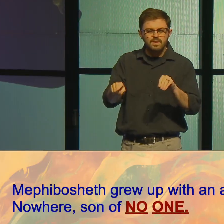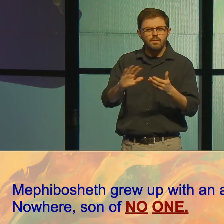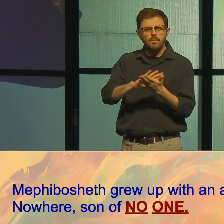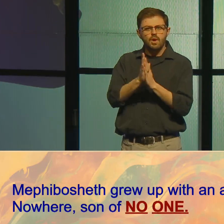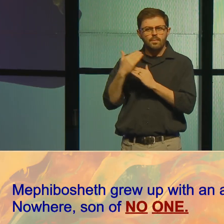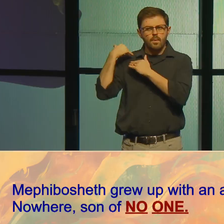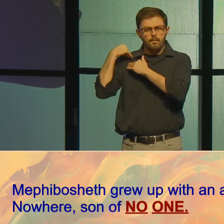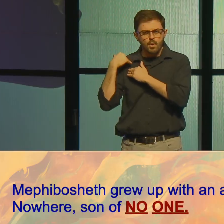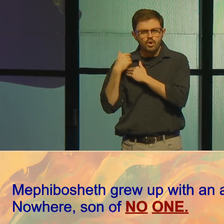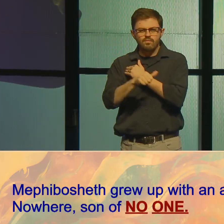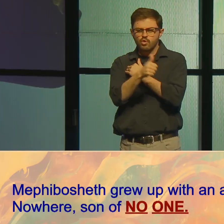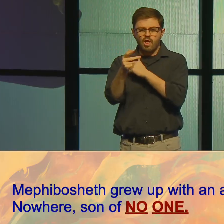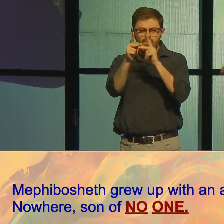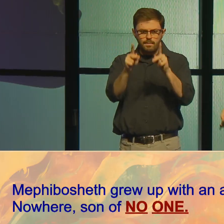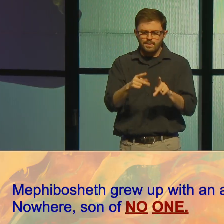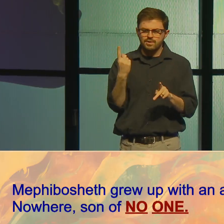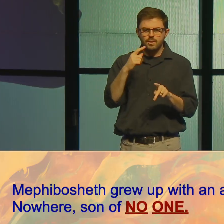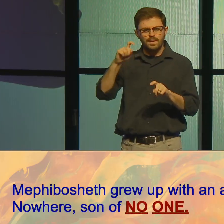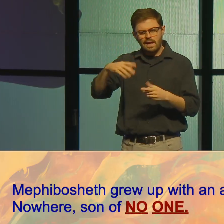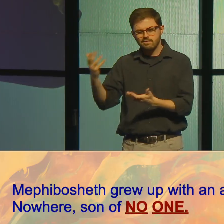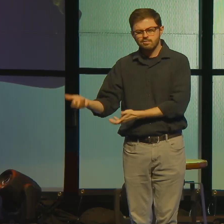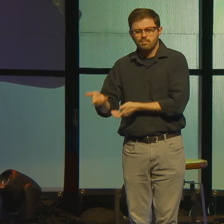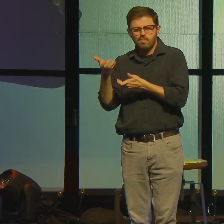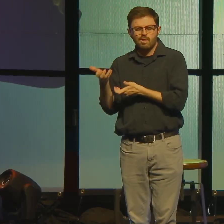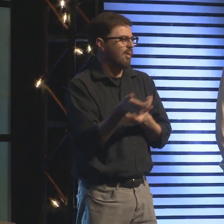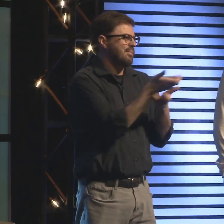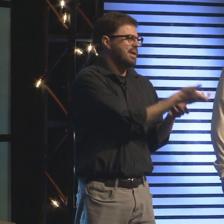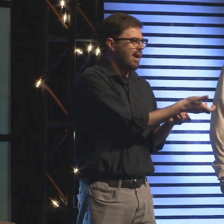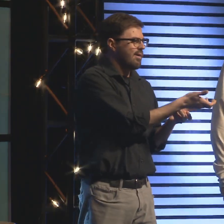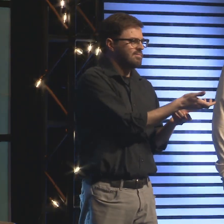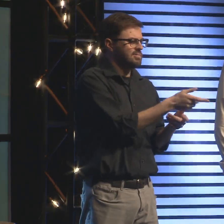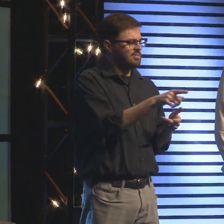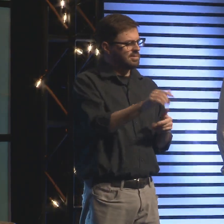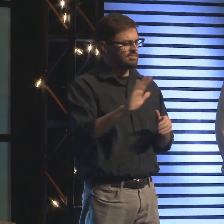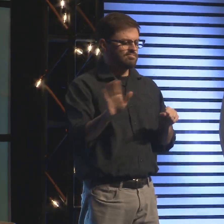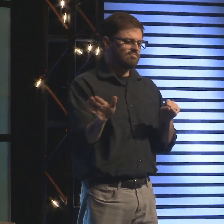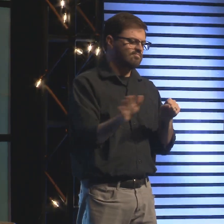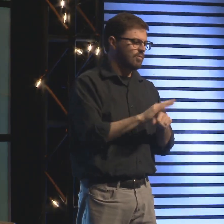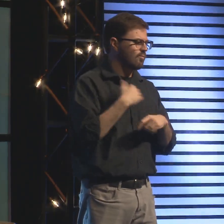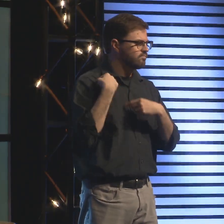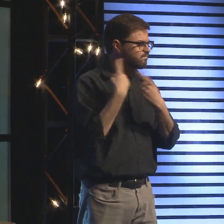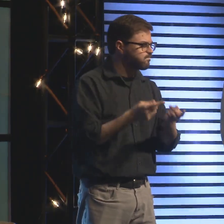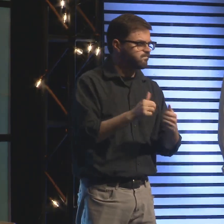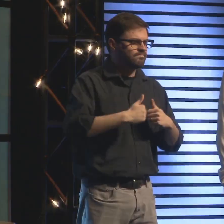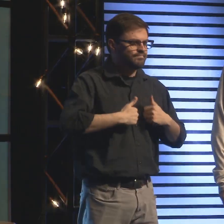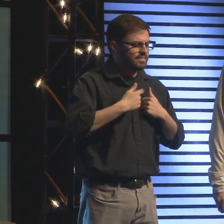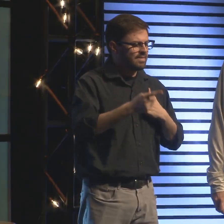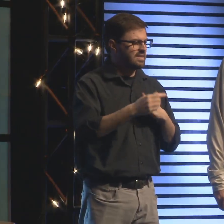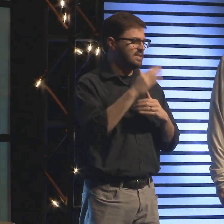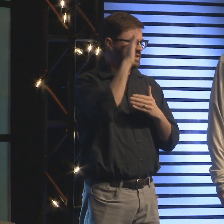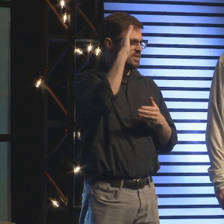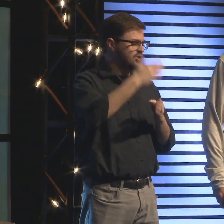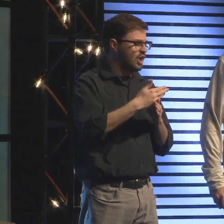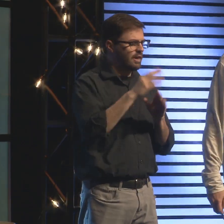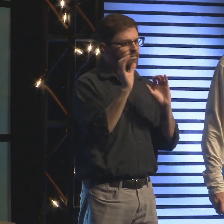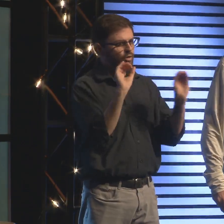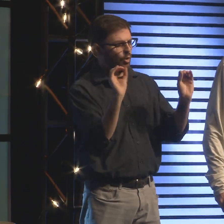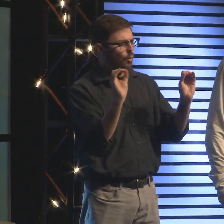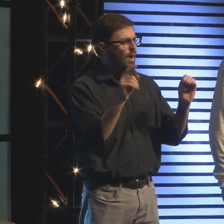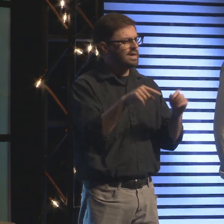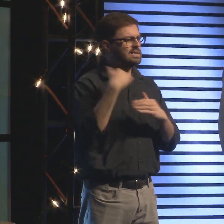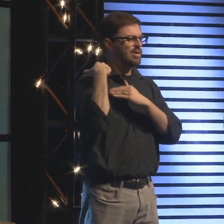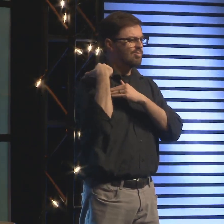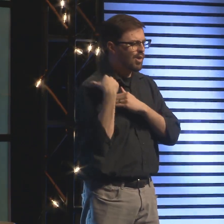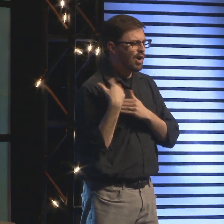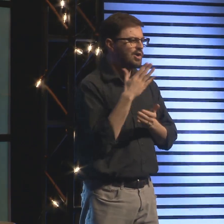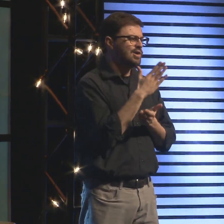to someone. Someone has to move him. Someone has to carry him. So he's lived this whole life as a son of no one. He's a burden, part of a fallen